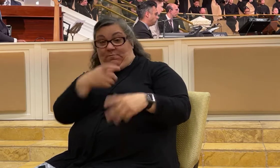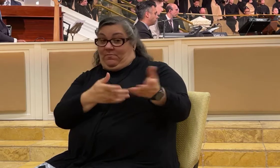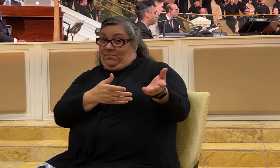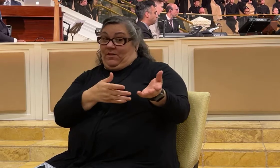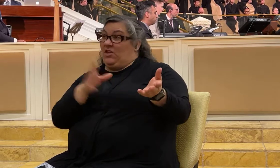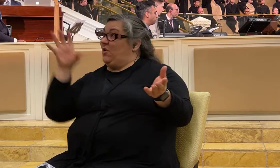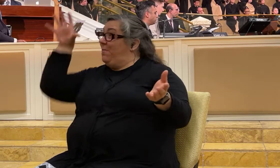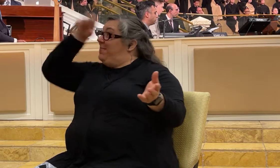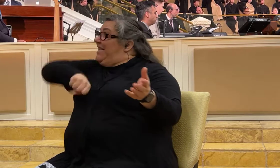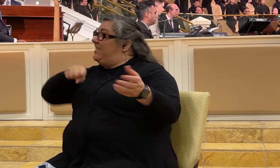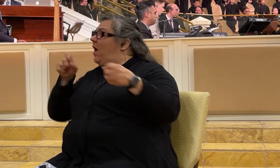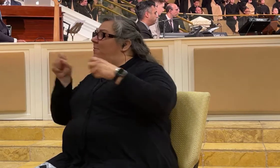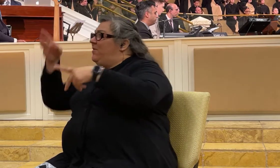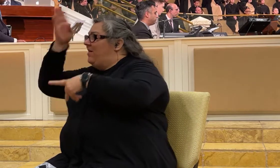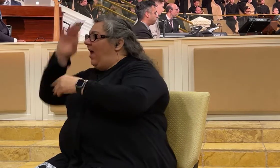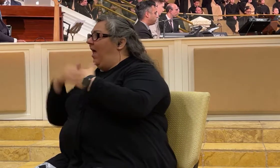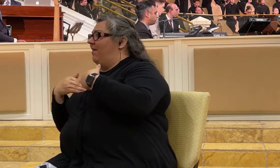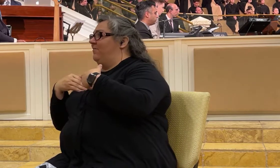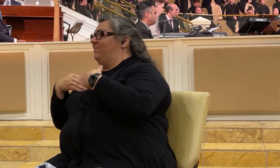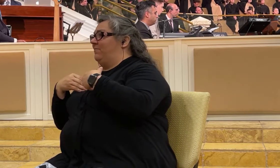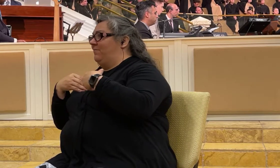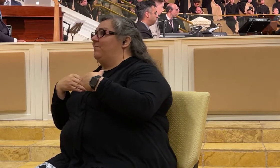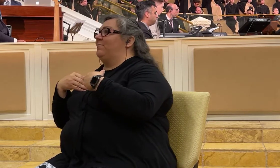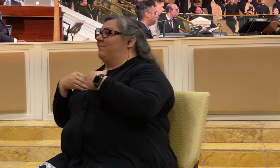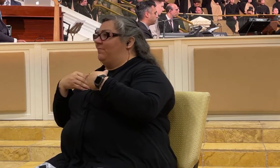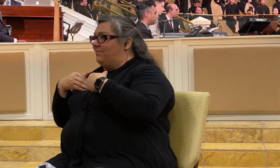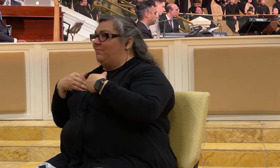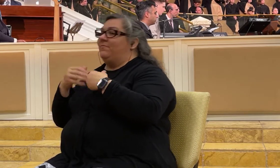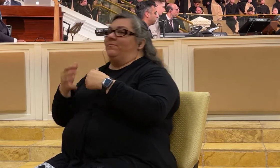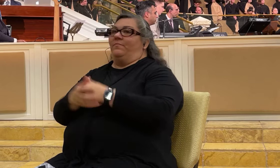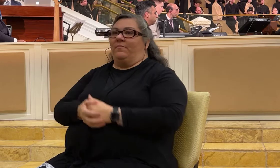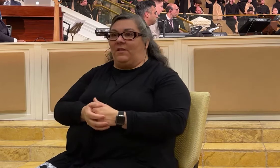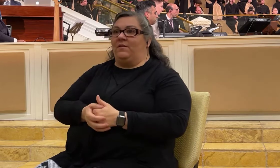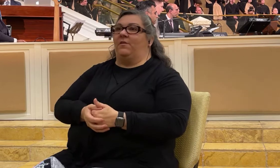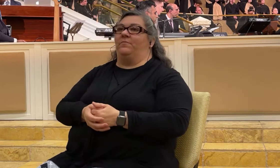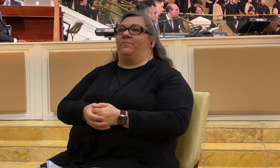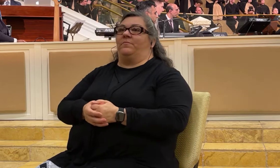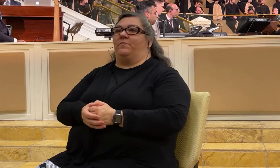And then you miss it. You're back.